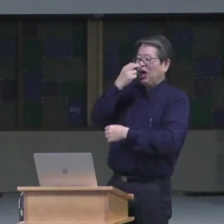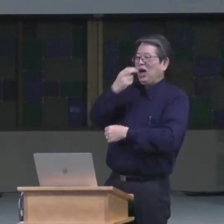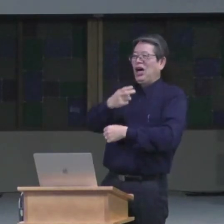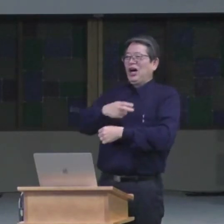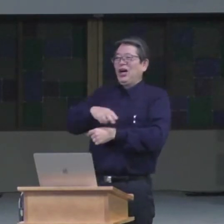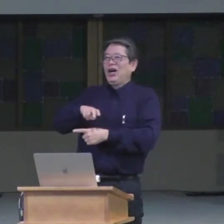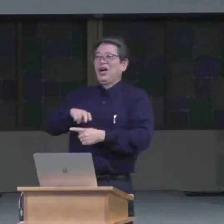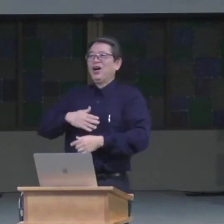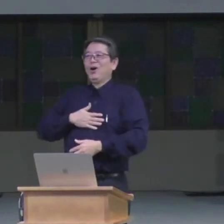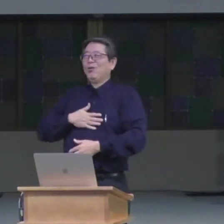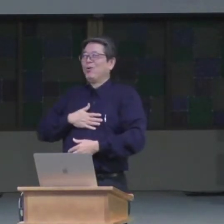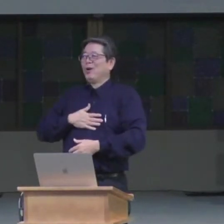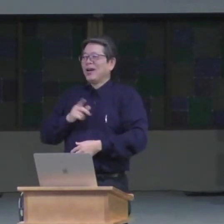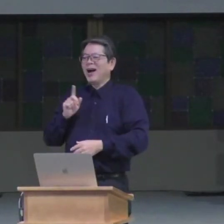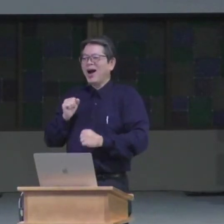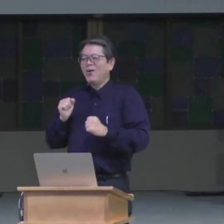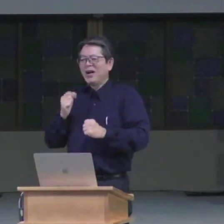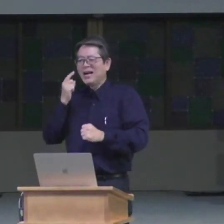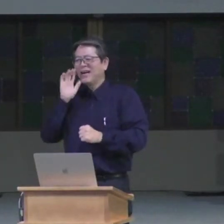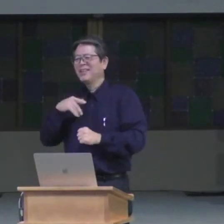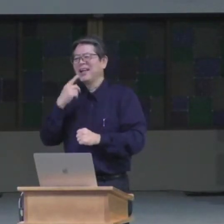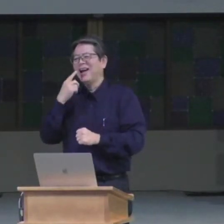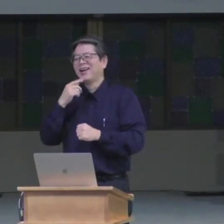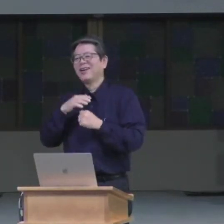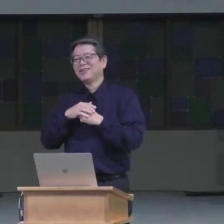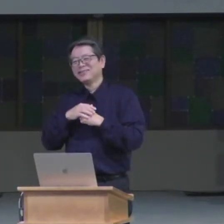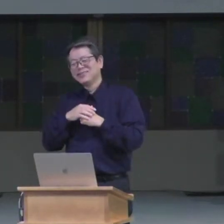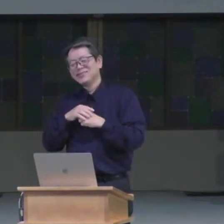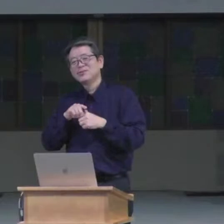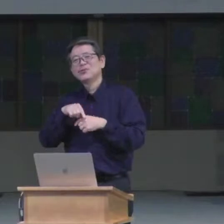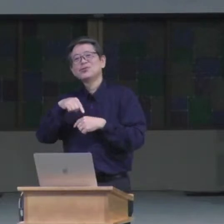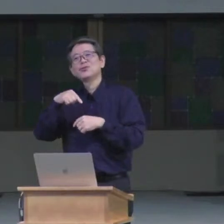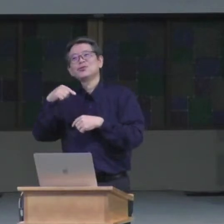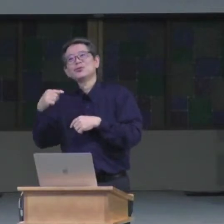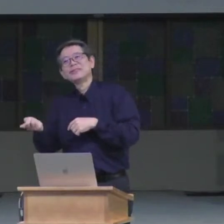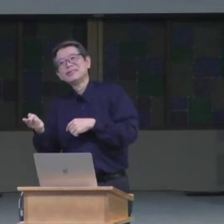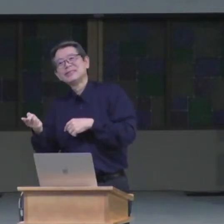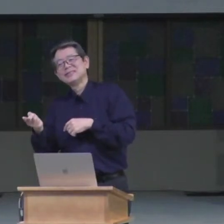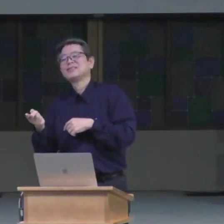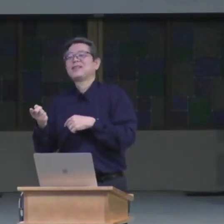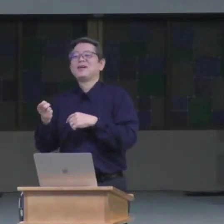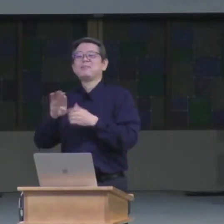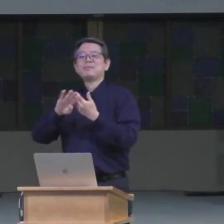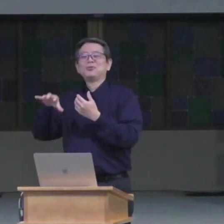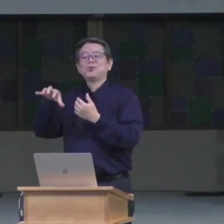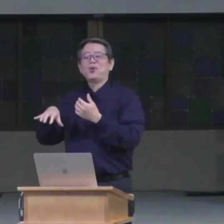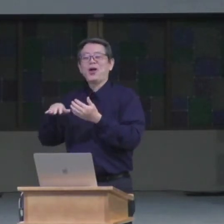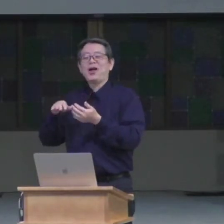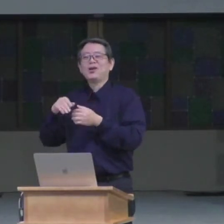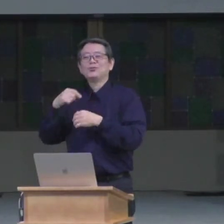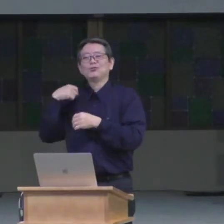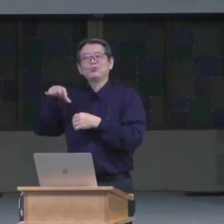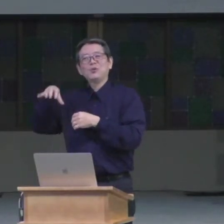is, finally I'm done preaching, and I sit down. It's like, wow, that was scary. And then I was at another